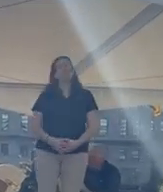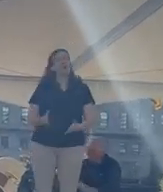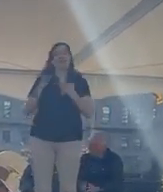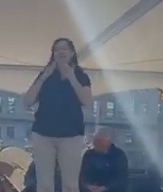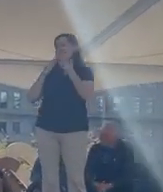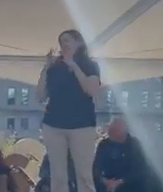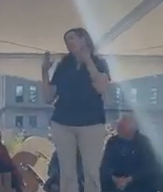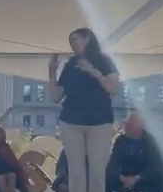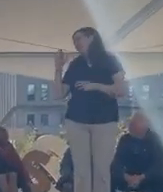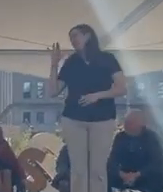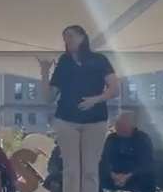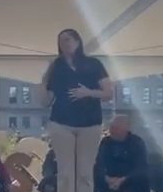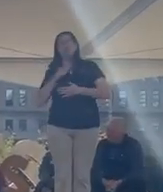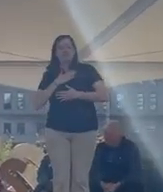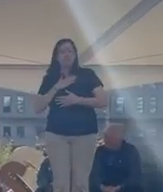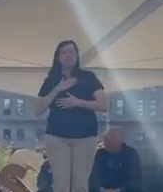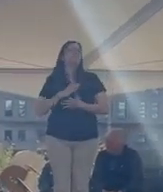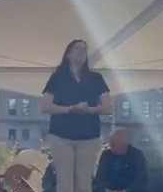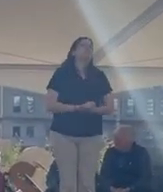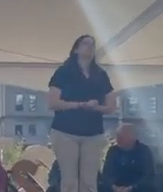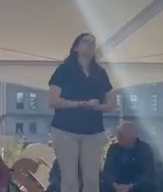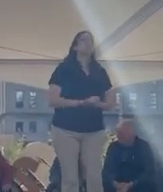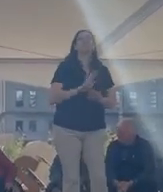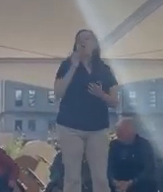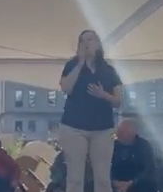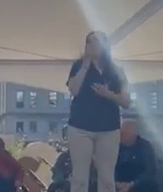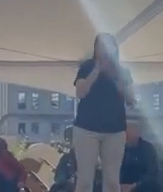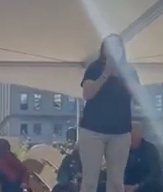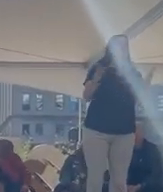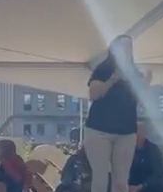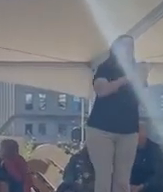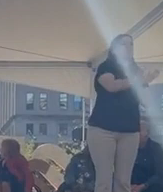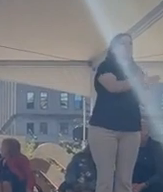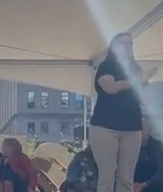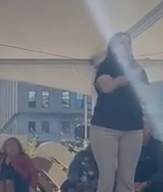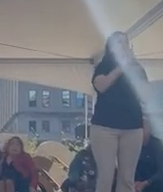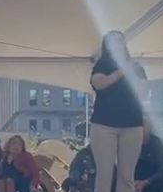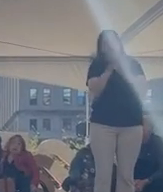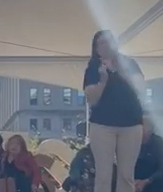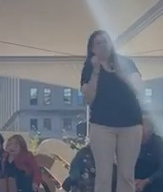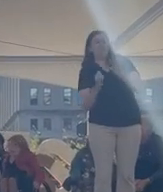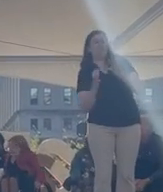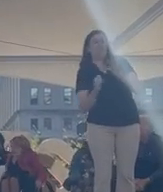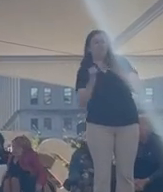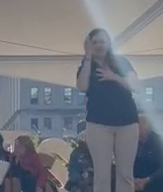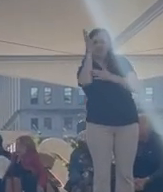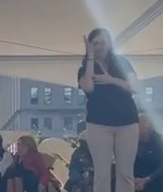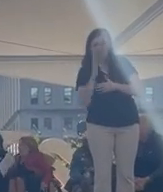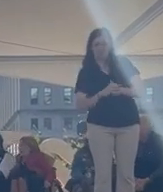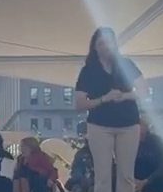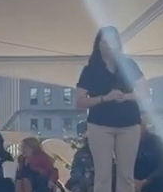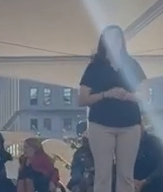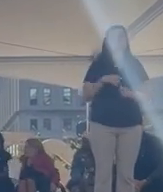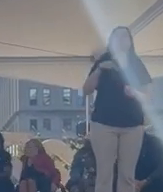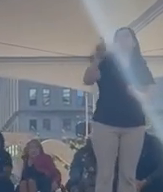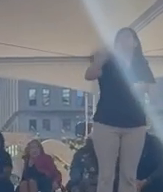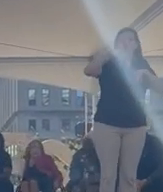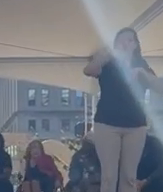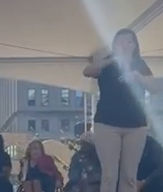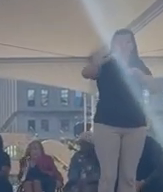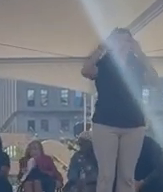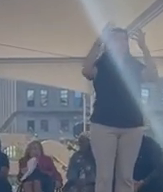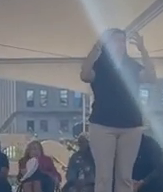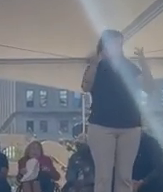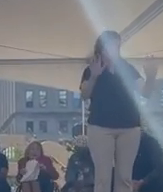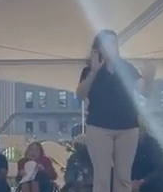Thanks so much, Mary. A couple things before we hear from our final speaker. Once we get back from our march,